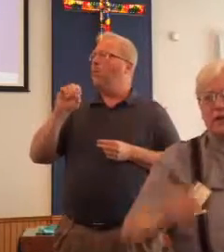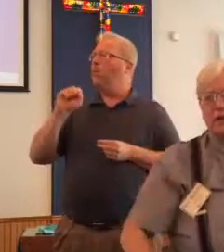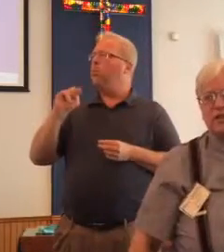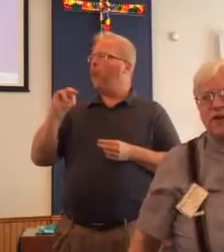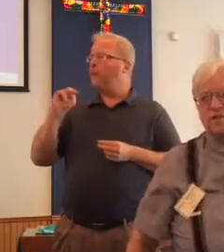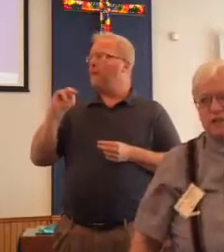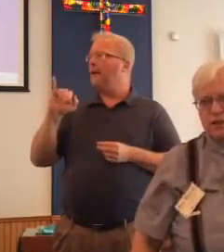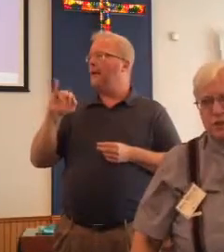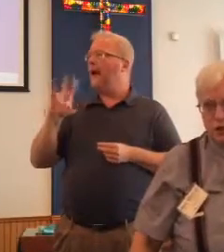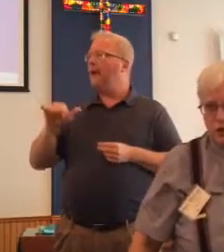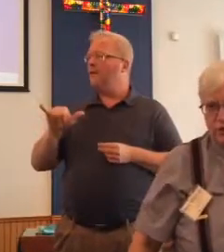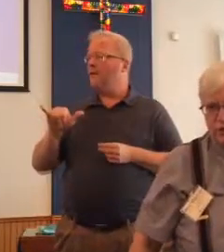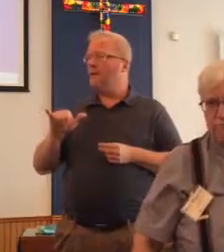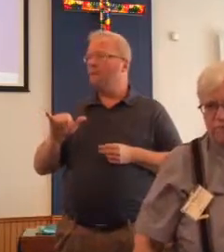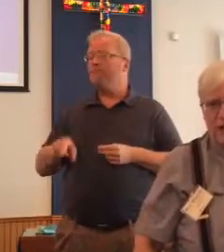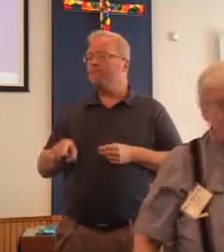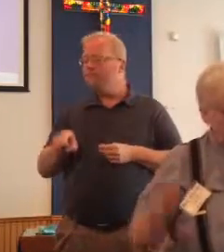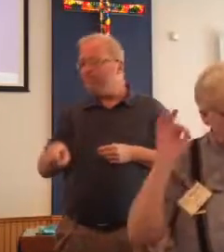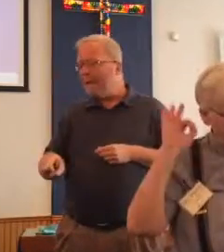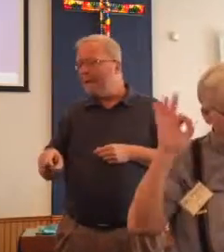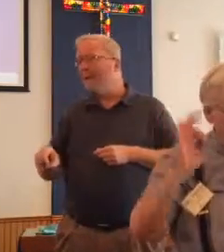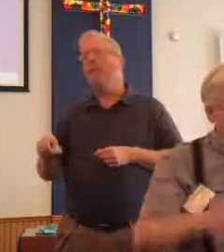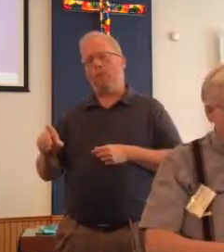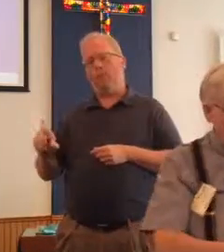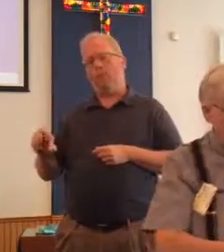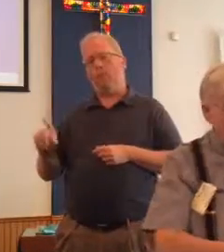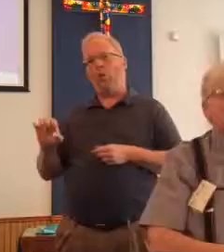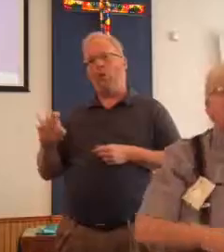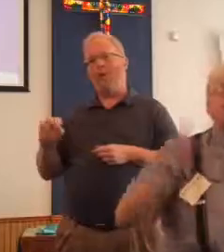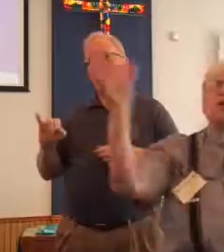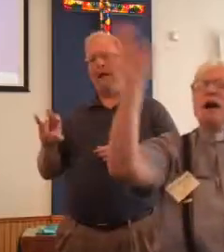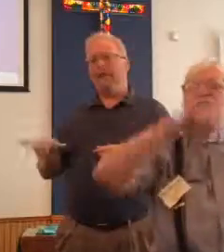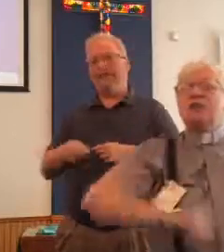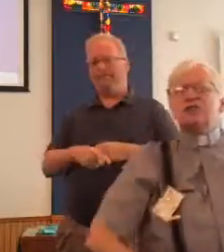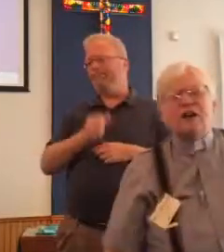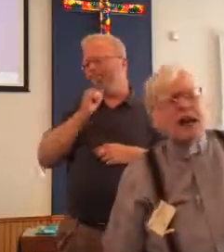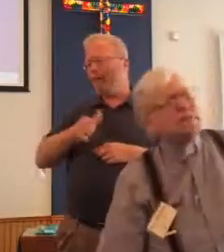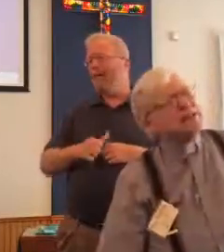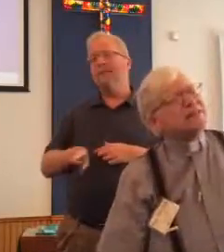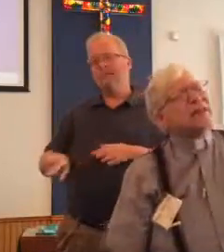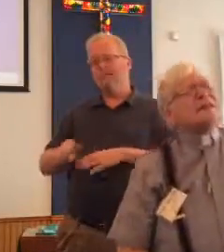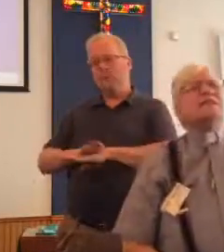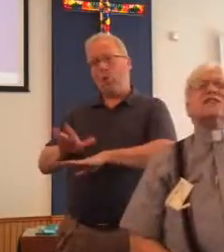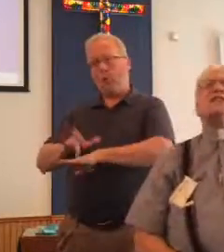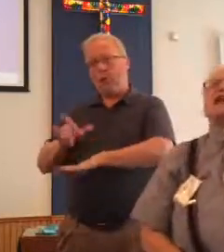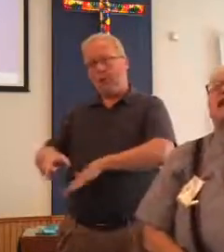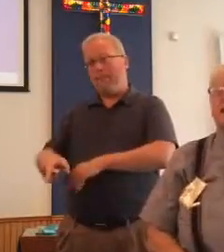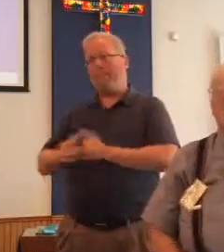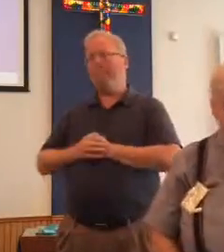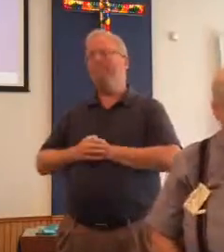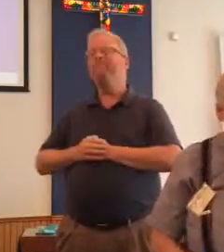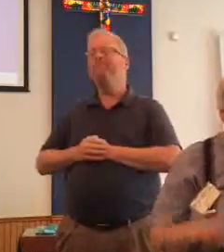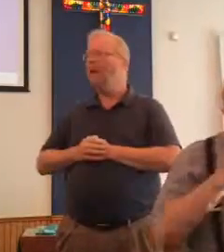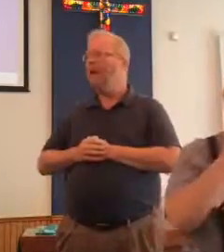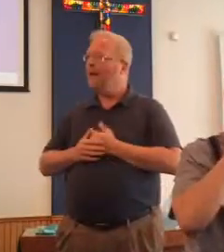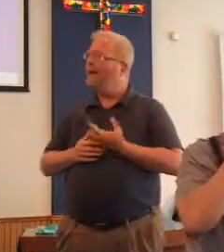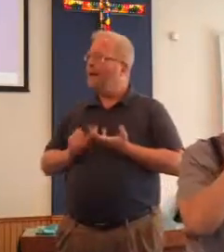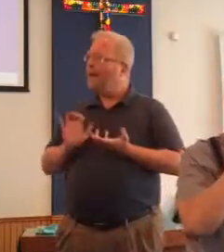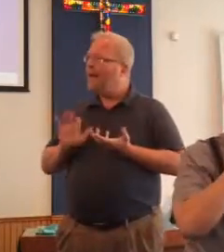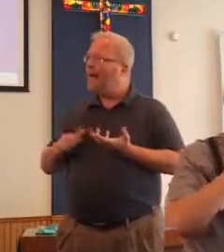Don't eat the berries off of this bush, right? You learn that. So I want to start out by setting the stage.